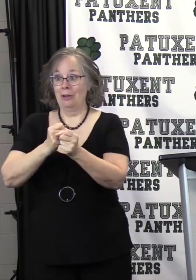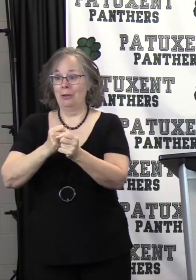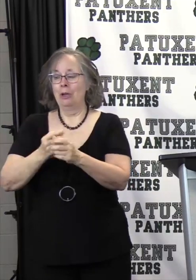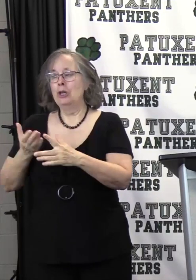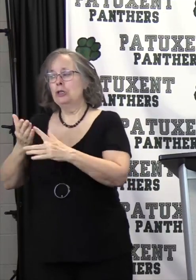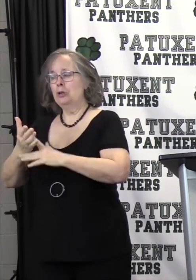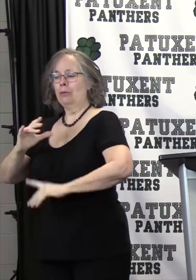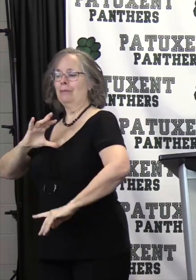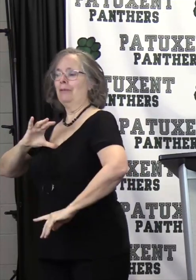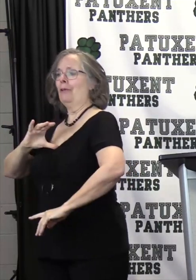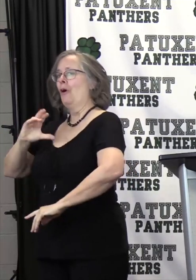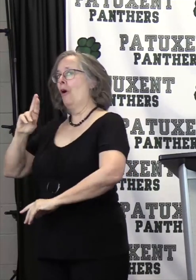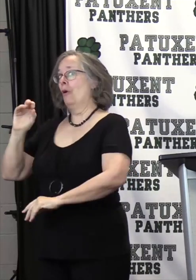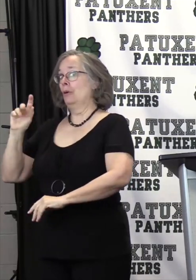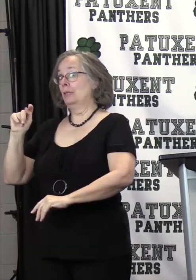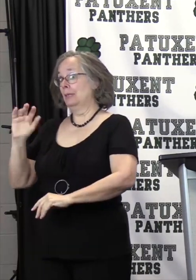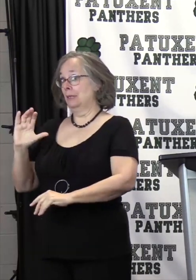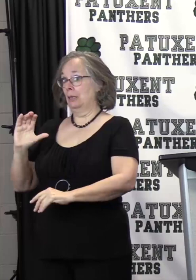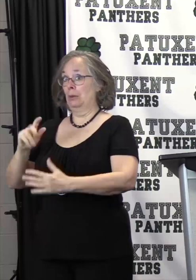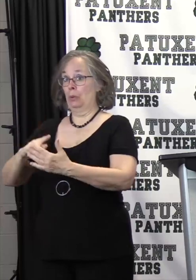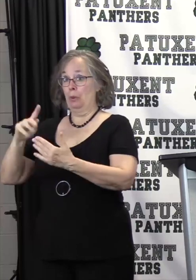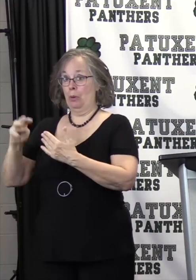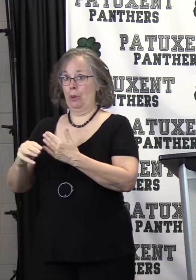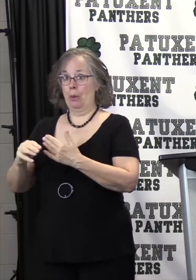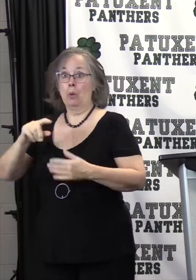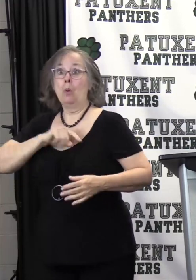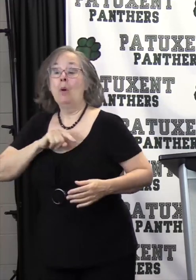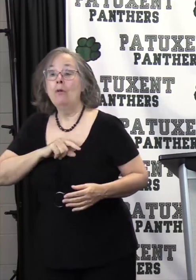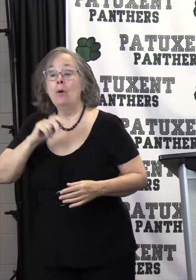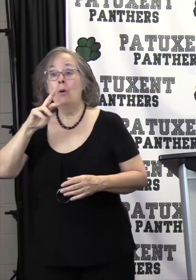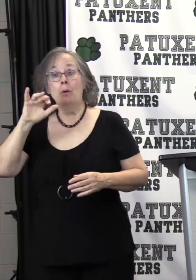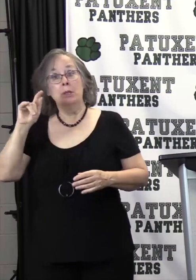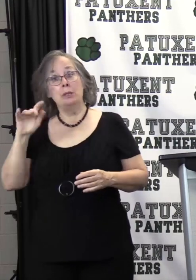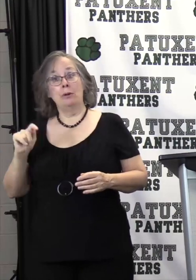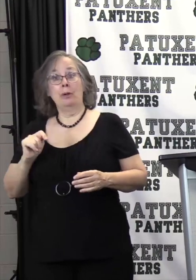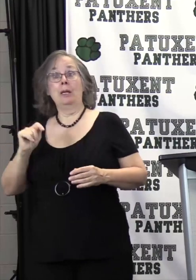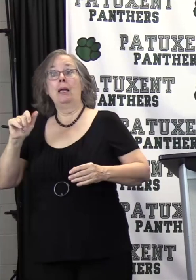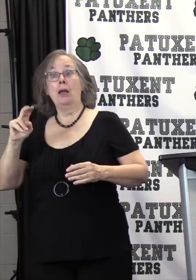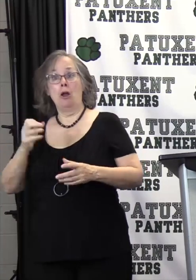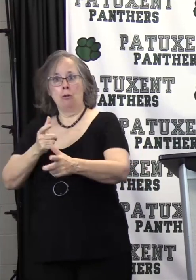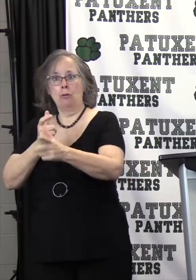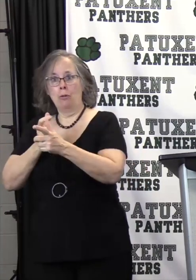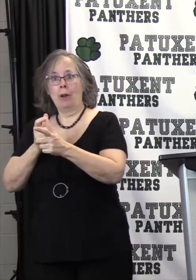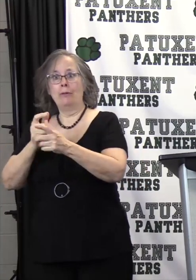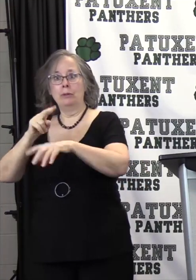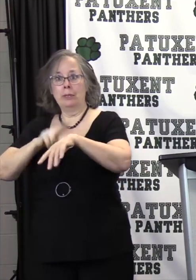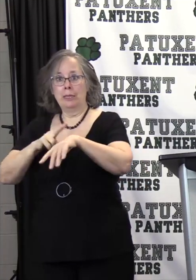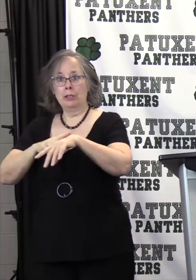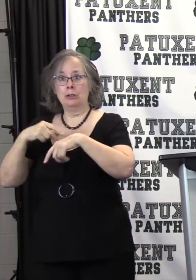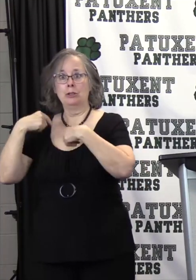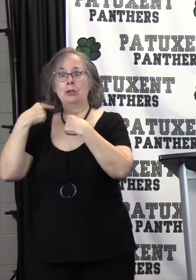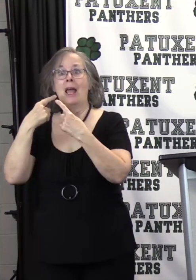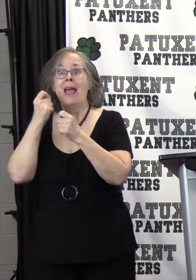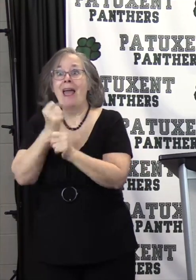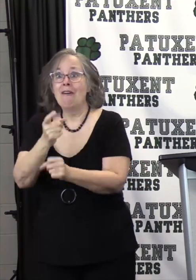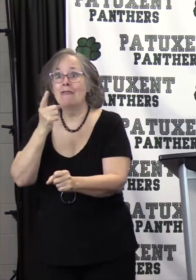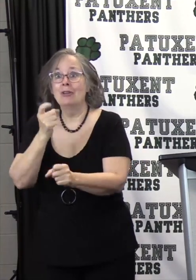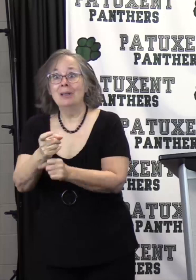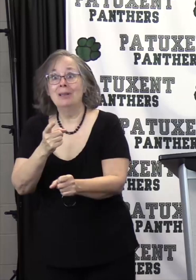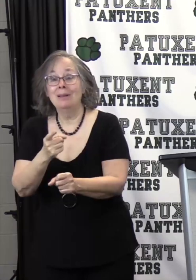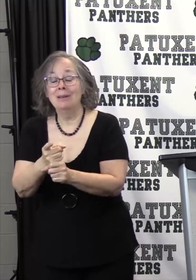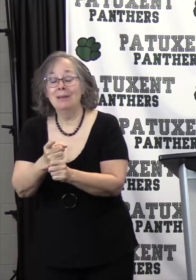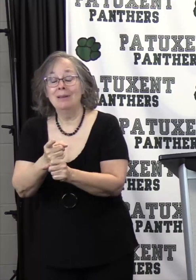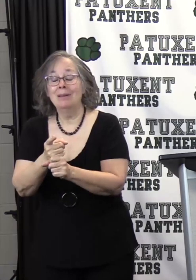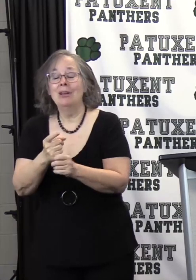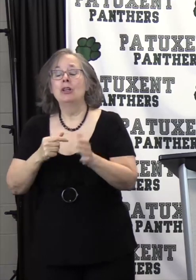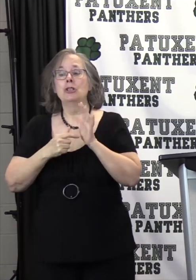the sophistication of our ROTC program. They qualified for orienteering and air rifle nationals every year.